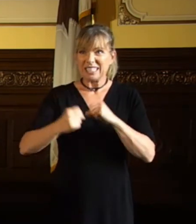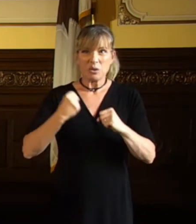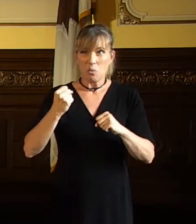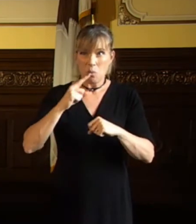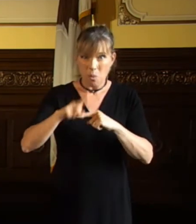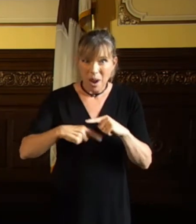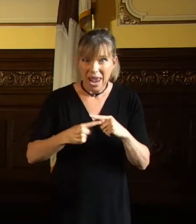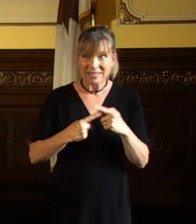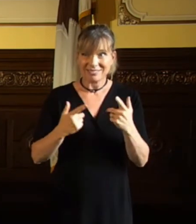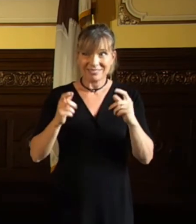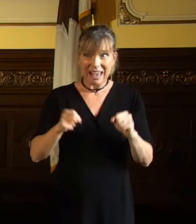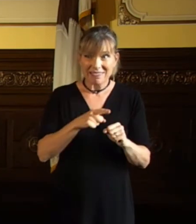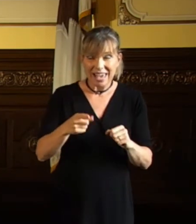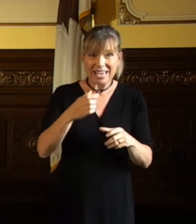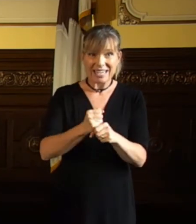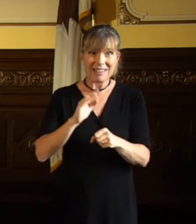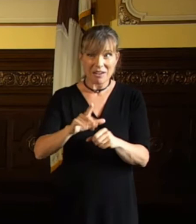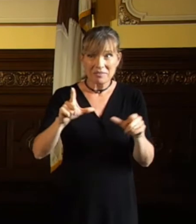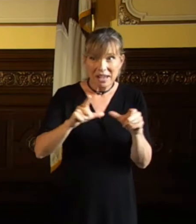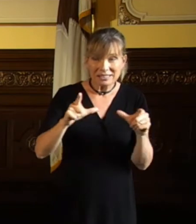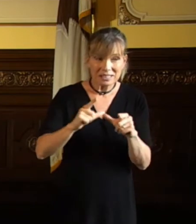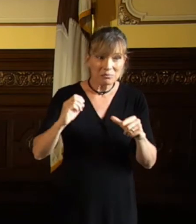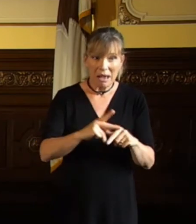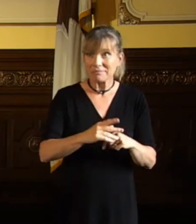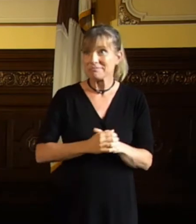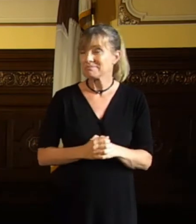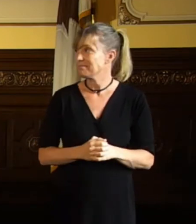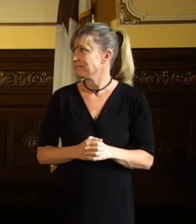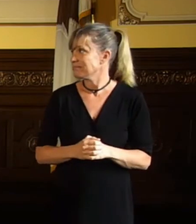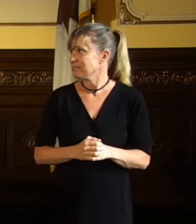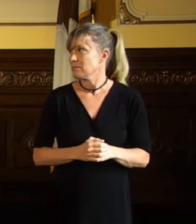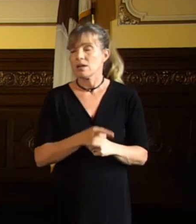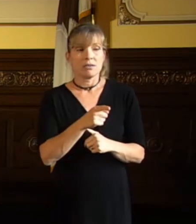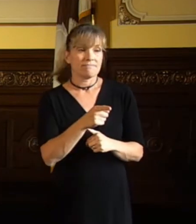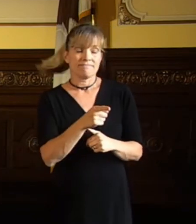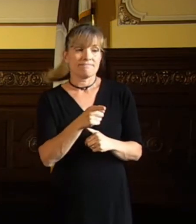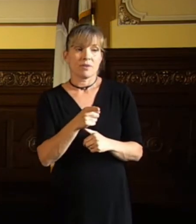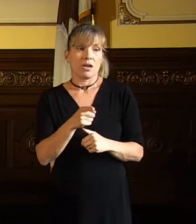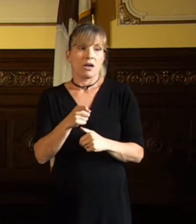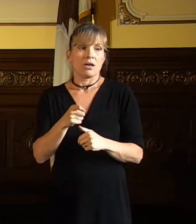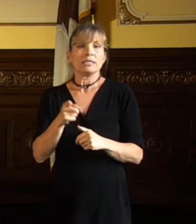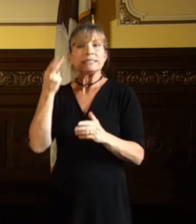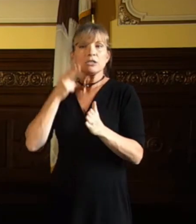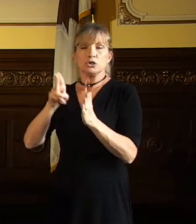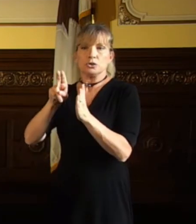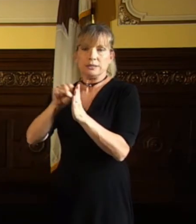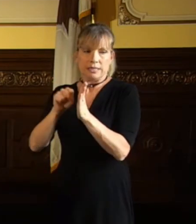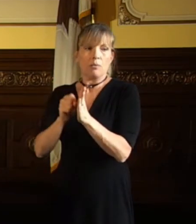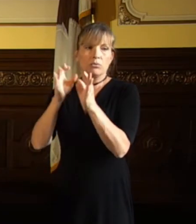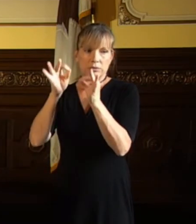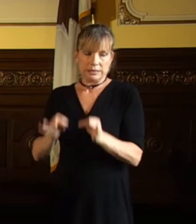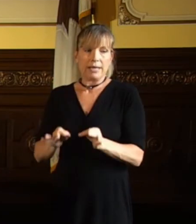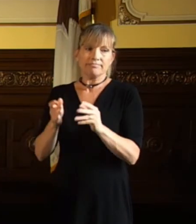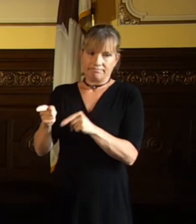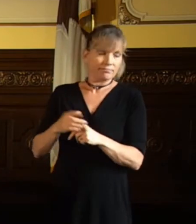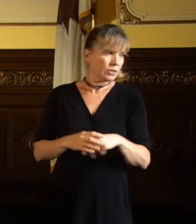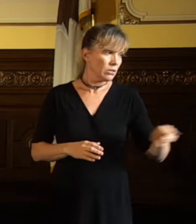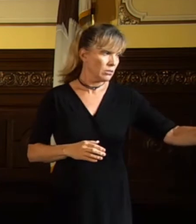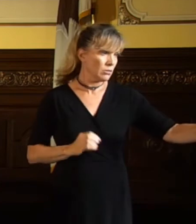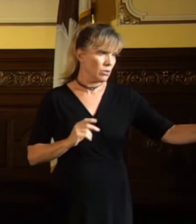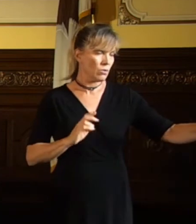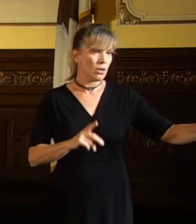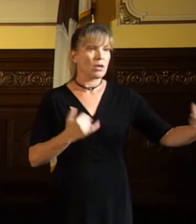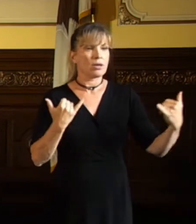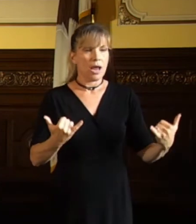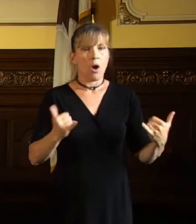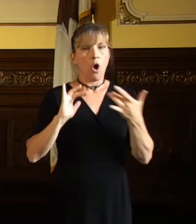be able to get that freedom of mobility again? That's a decision that'll be made by the Secretary of State's office. All right, we'll go